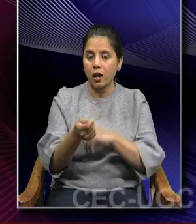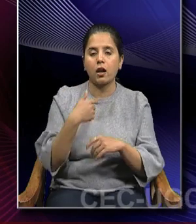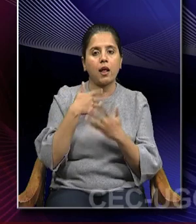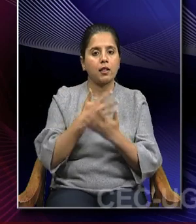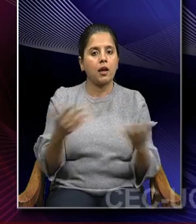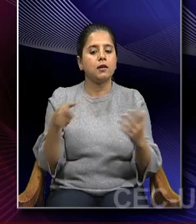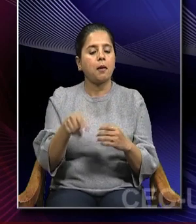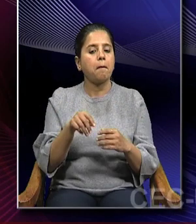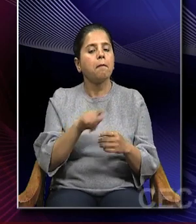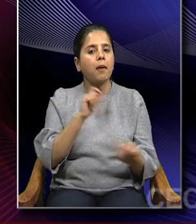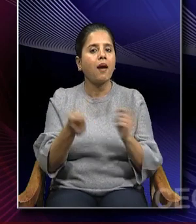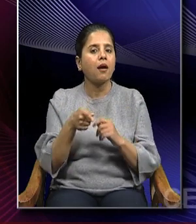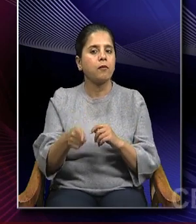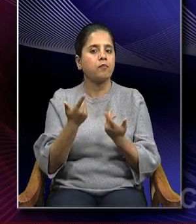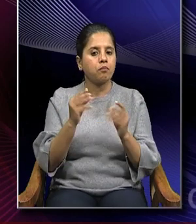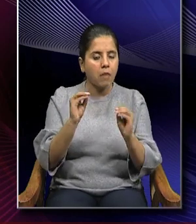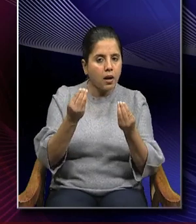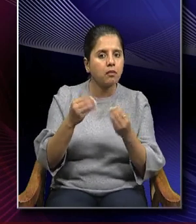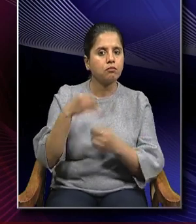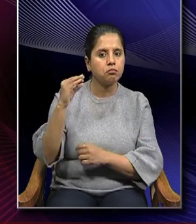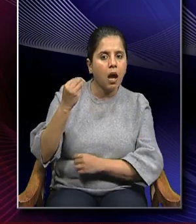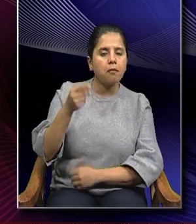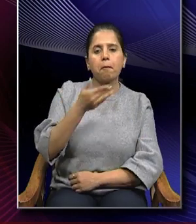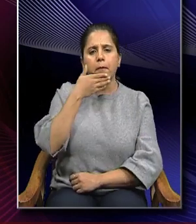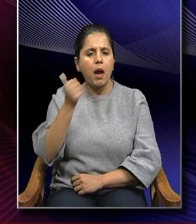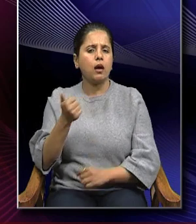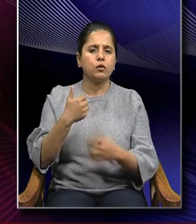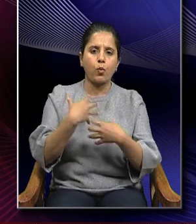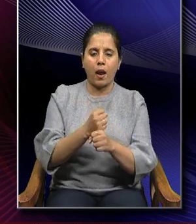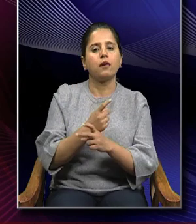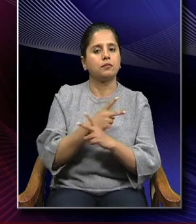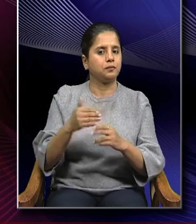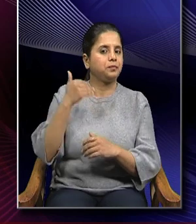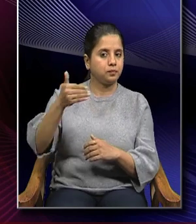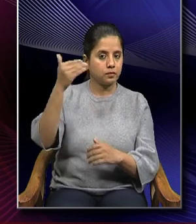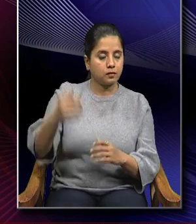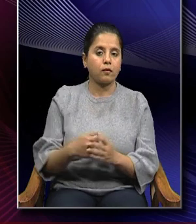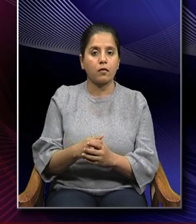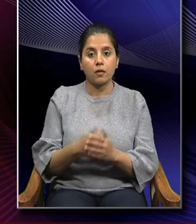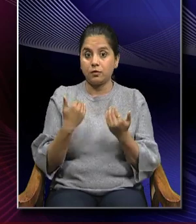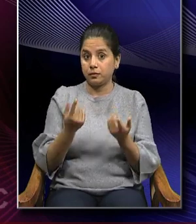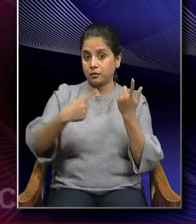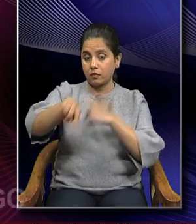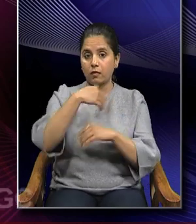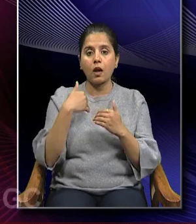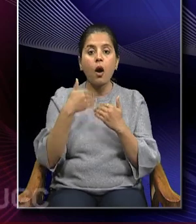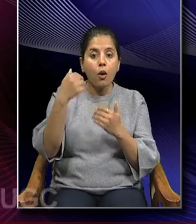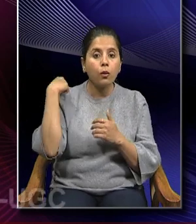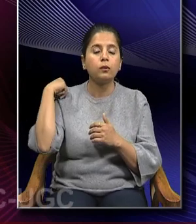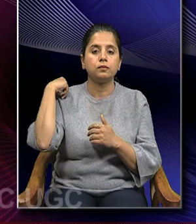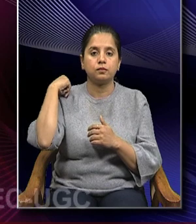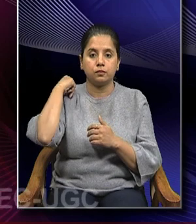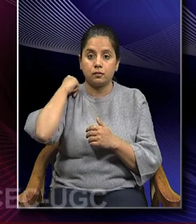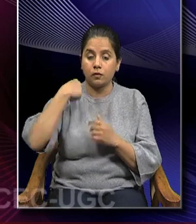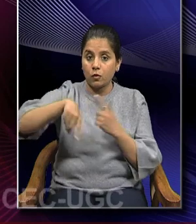into the better and better into ultimately the best one. So, basically when we are going for staying